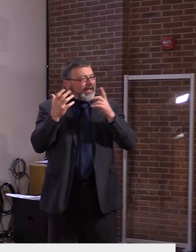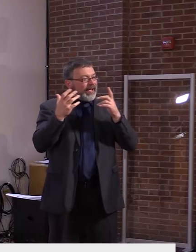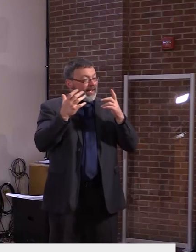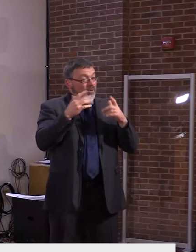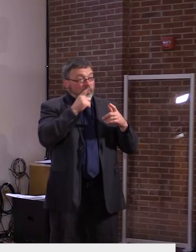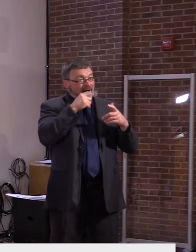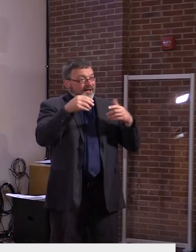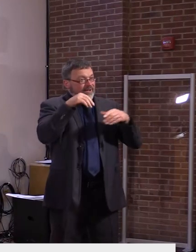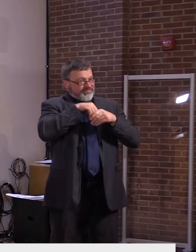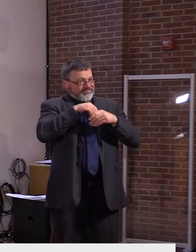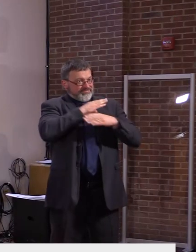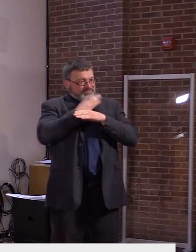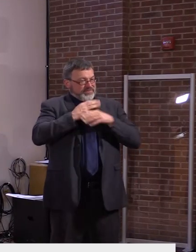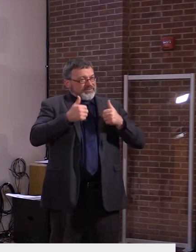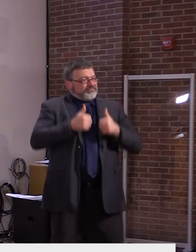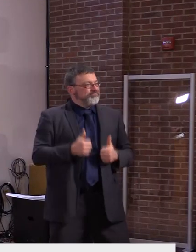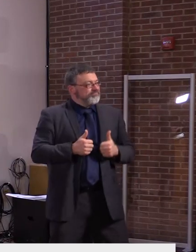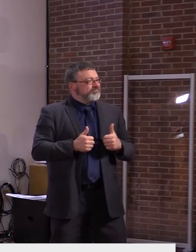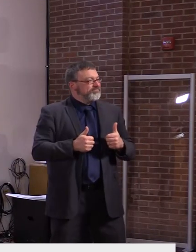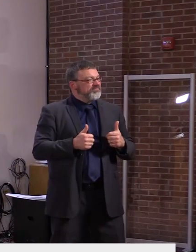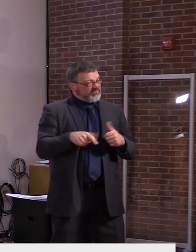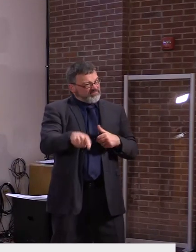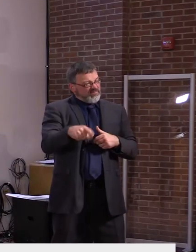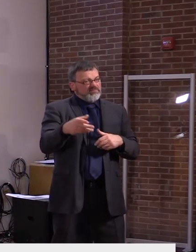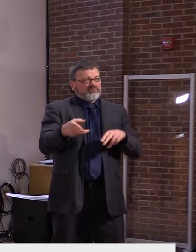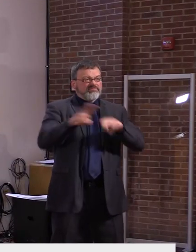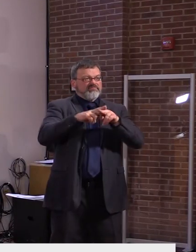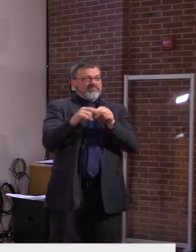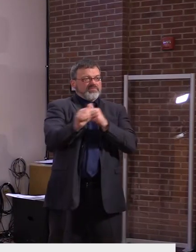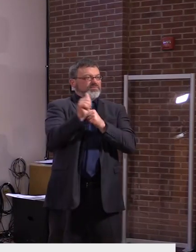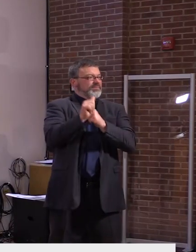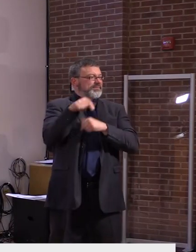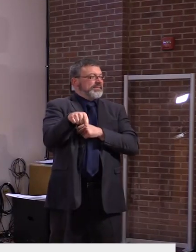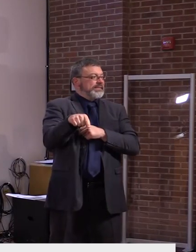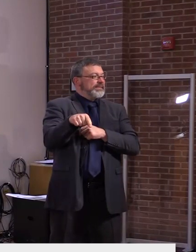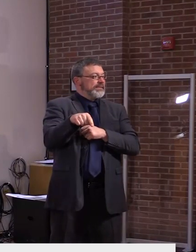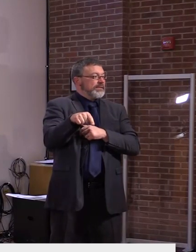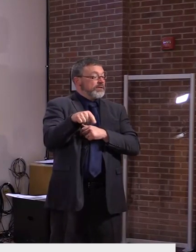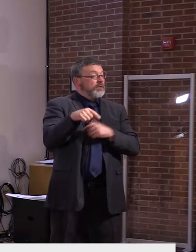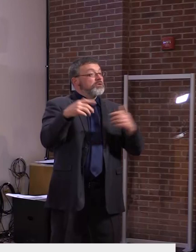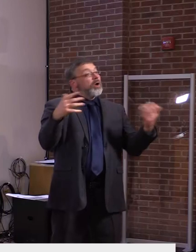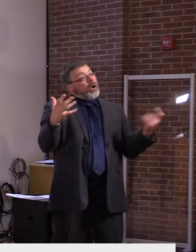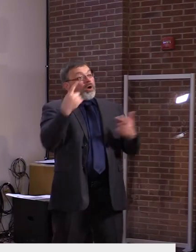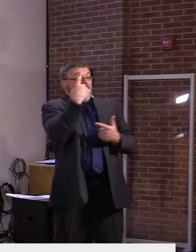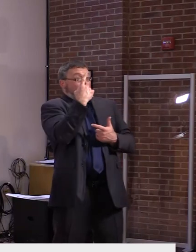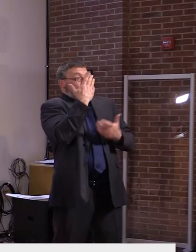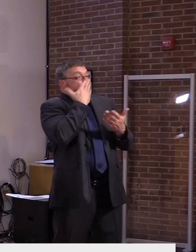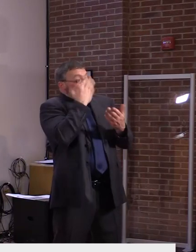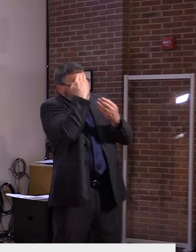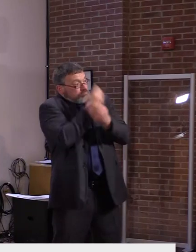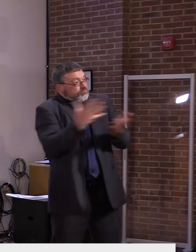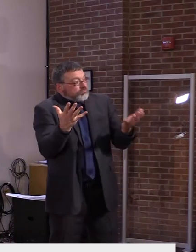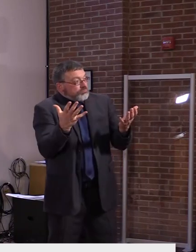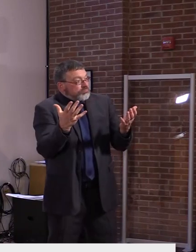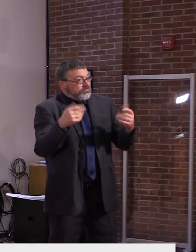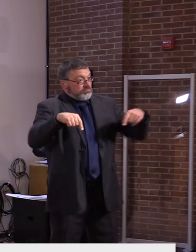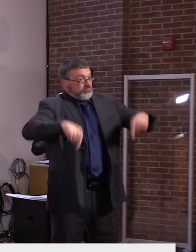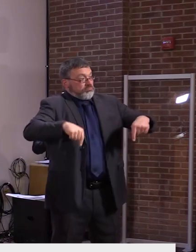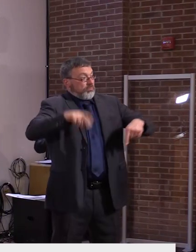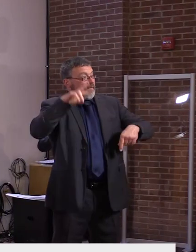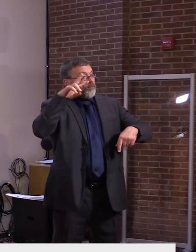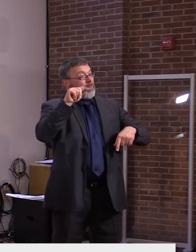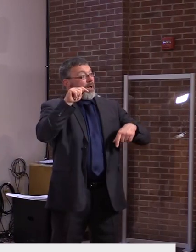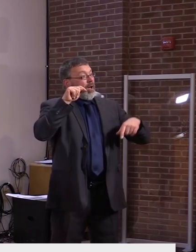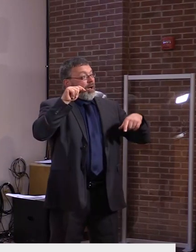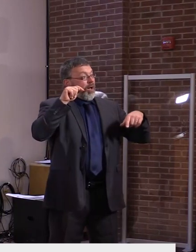virus. But there is good news as we head into winter in Vermont. We can enjoy the season because we can still make